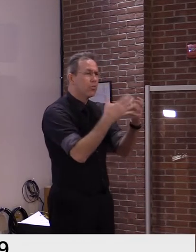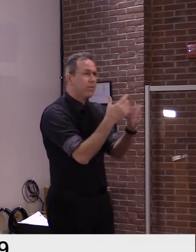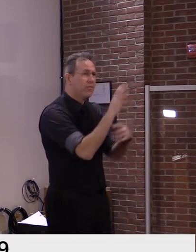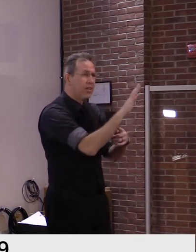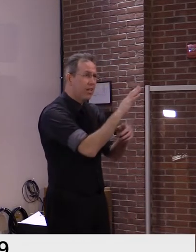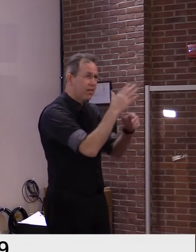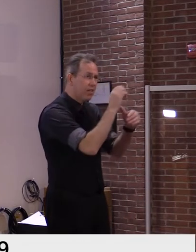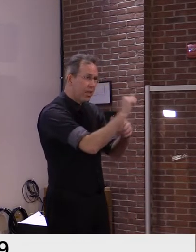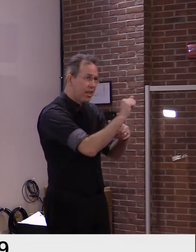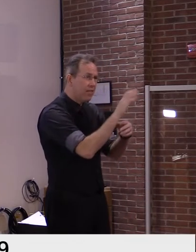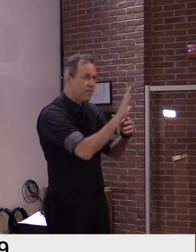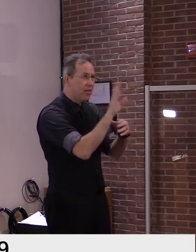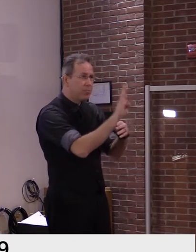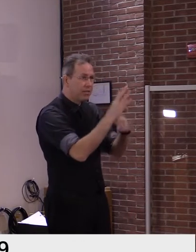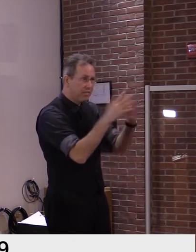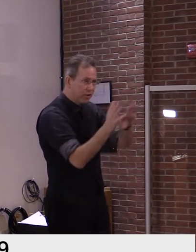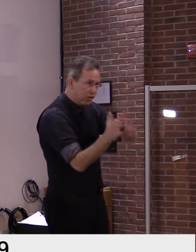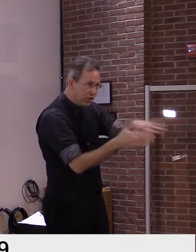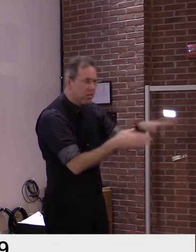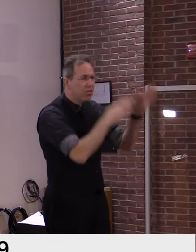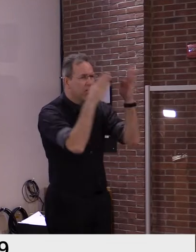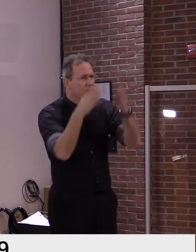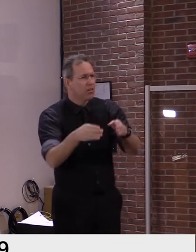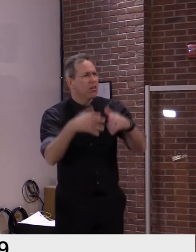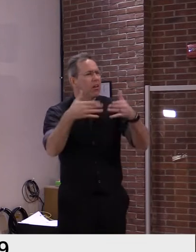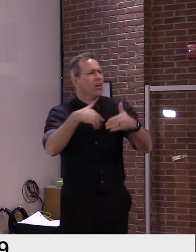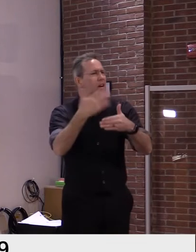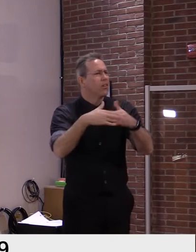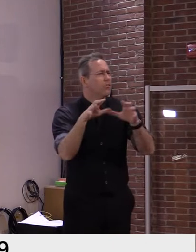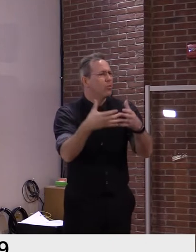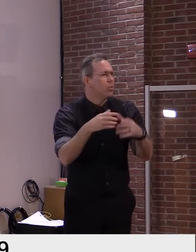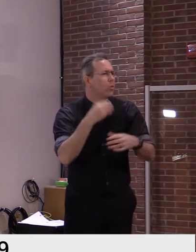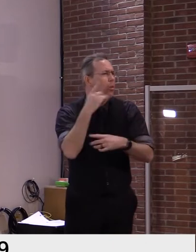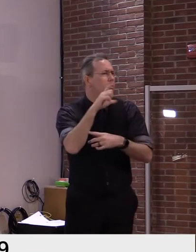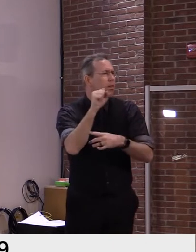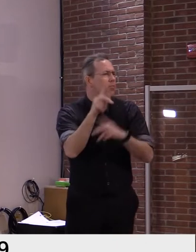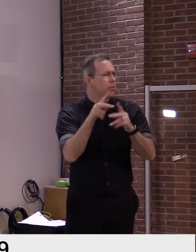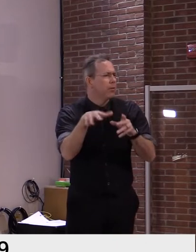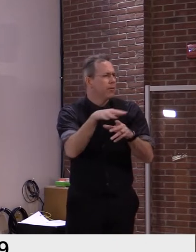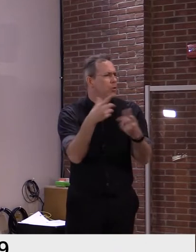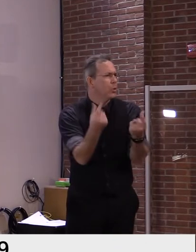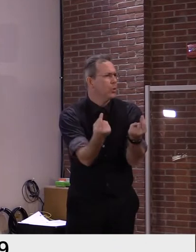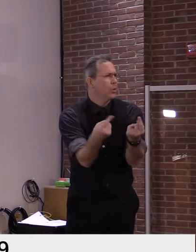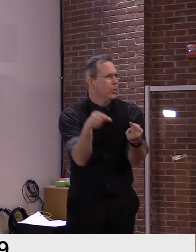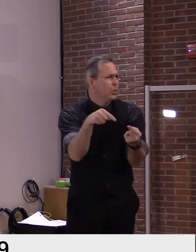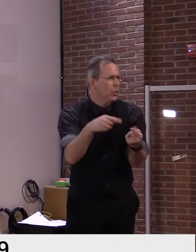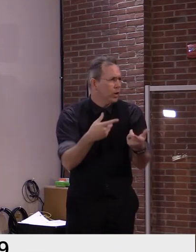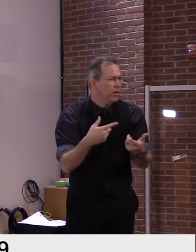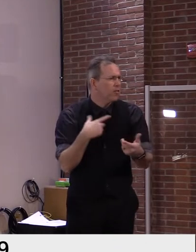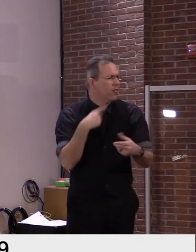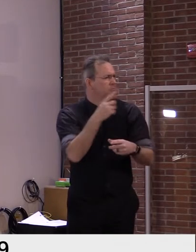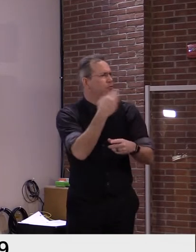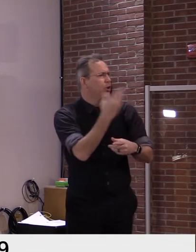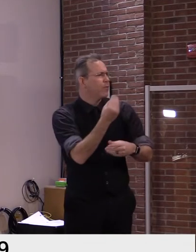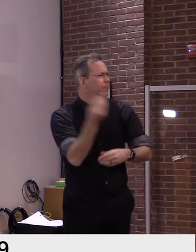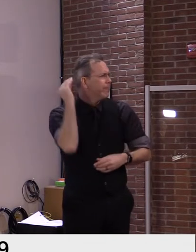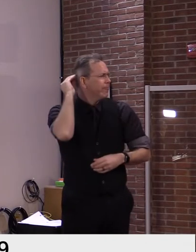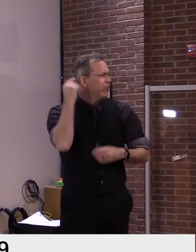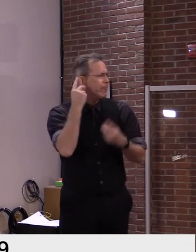I think you'll see, Ed, that that will be one of the candidates for that particular vaccine.